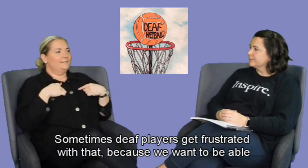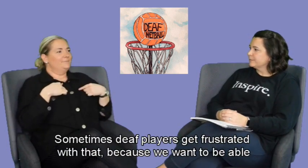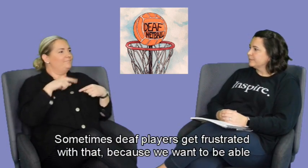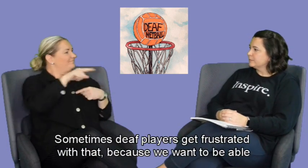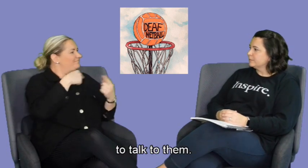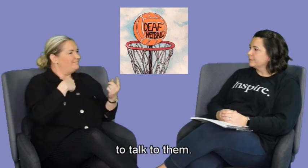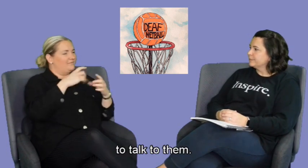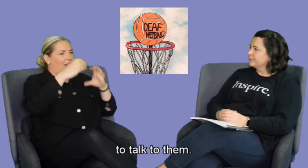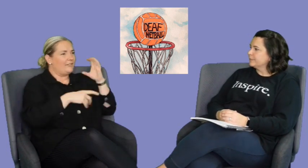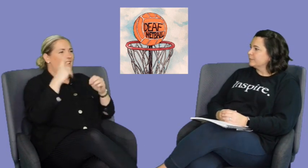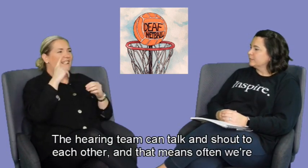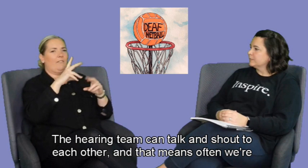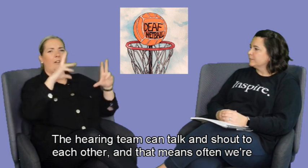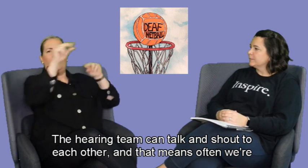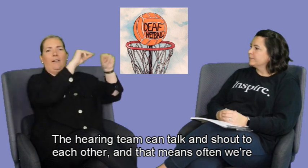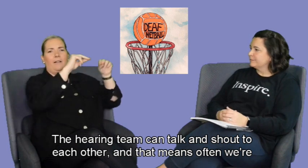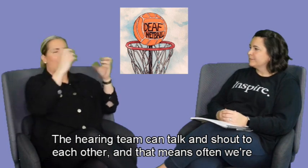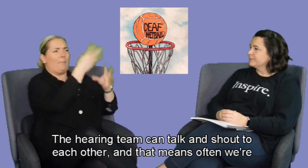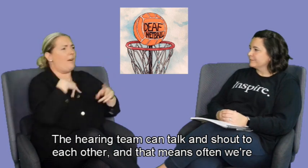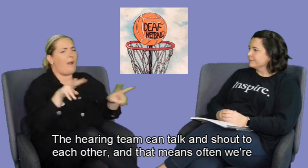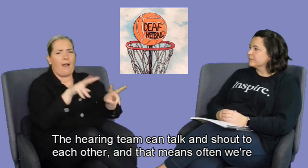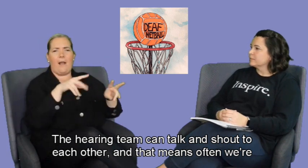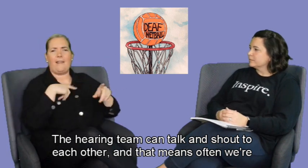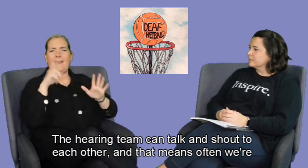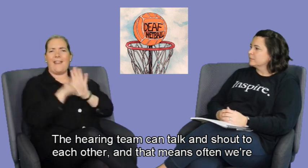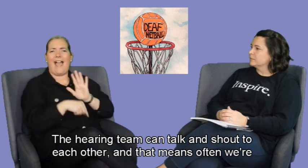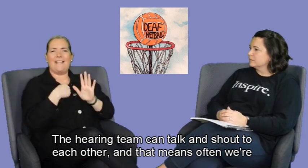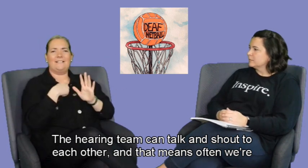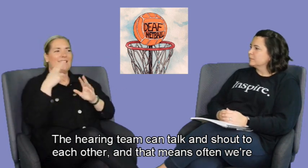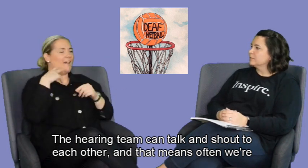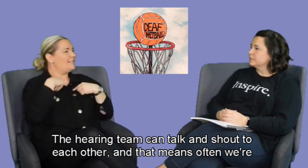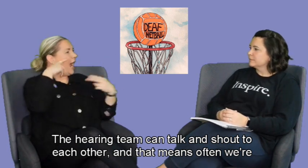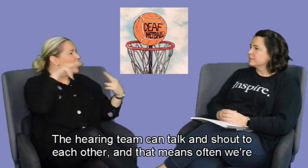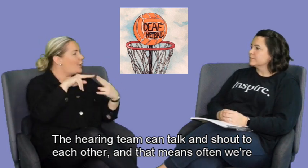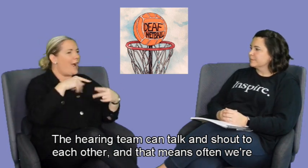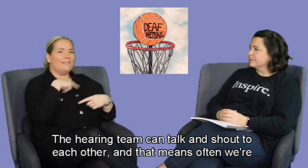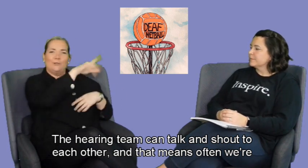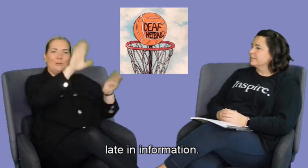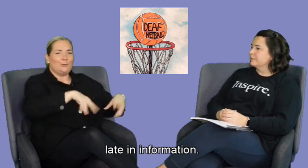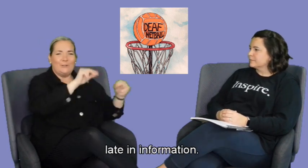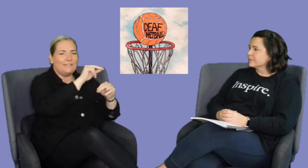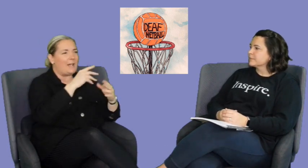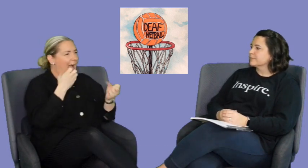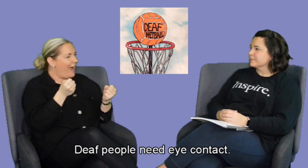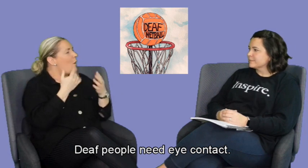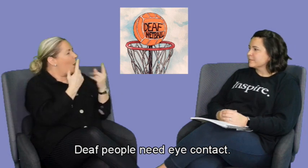want to be able to talk to them. The hearing team can talk and shout to each other, and that means often we're late in information. Deaf people need